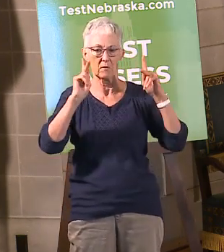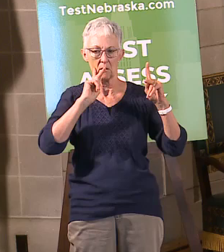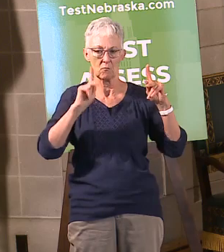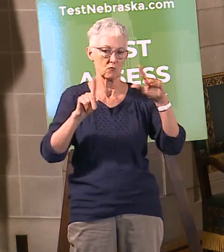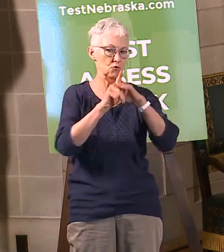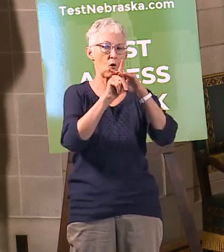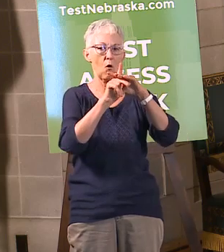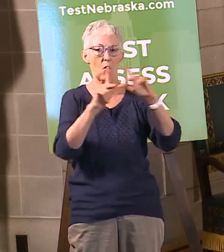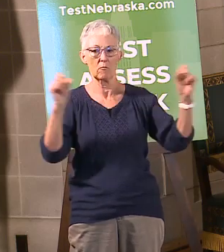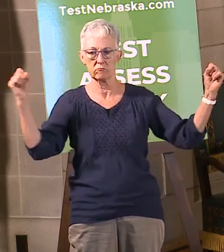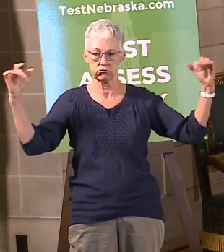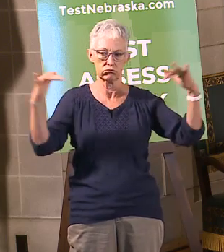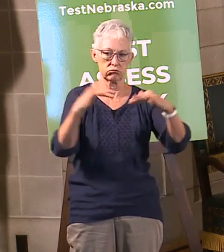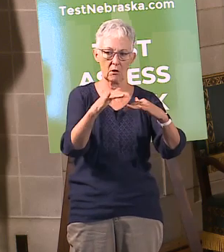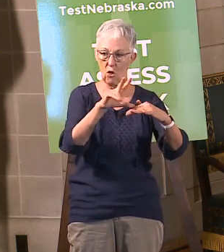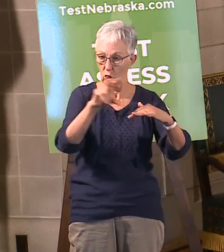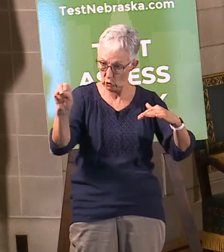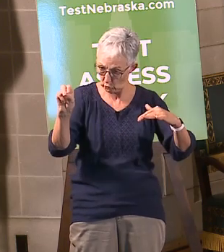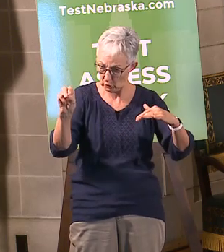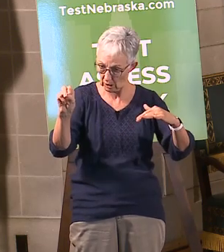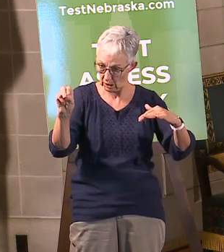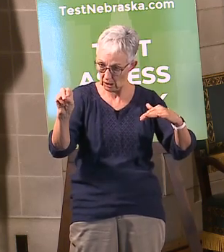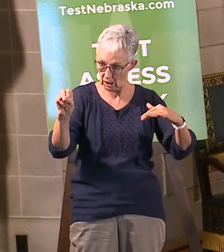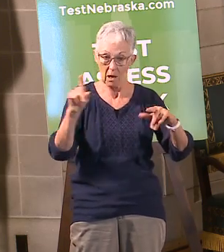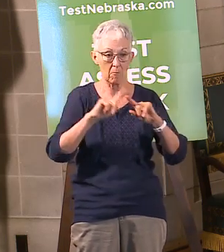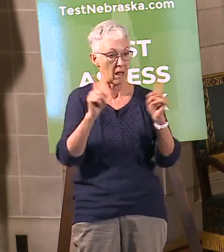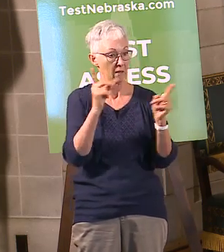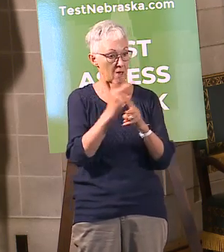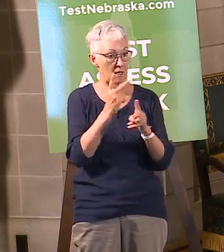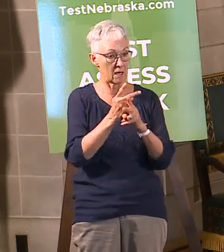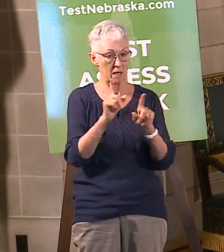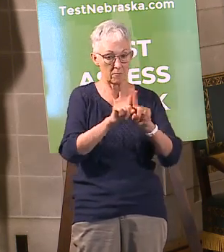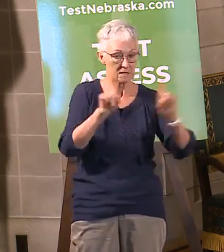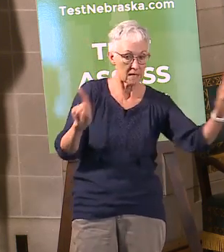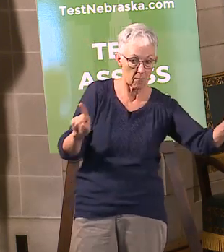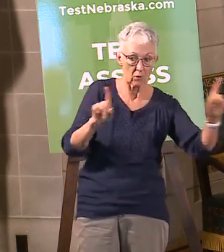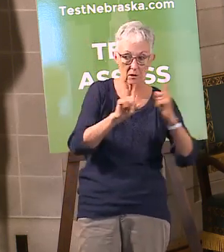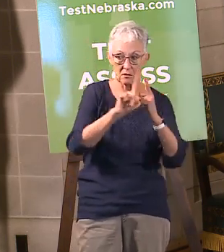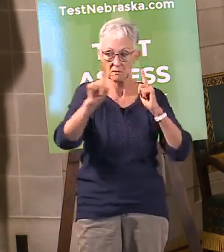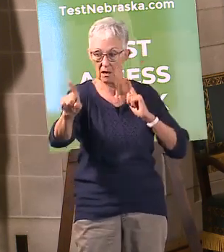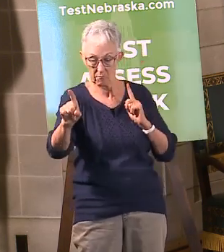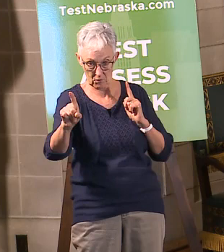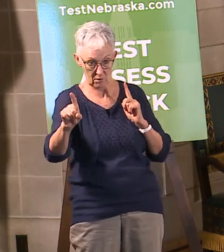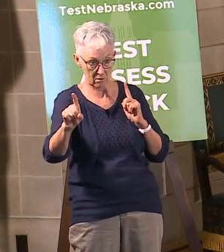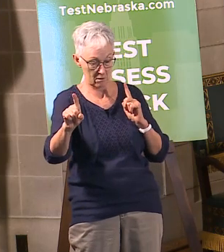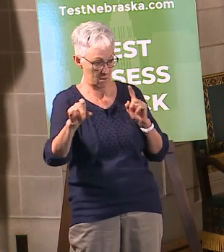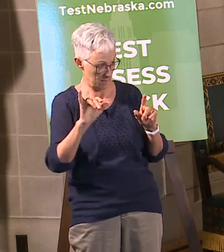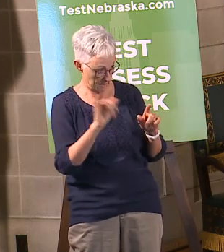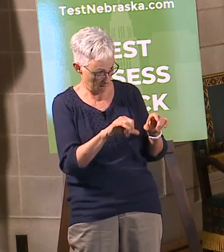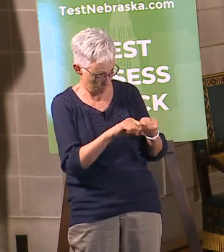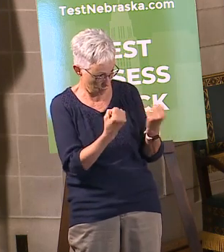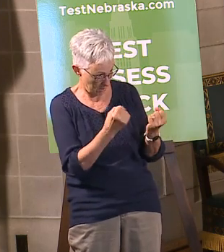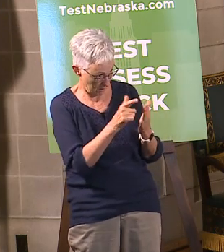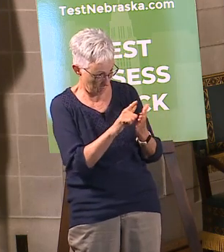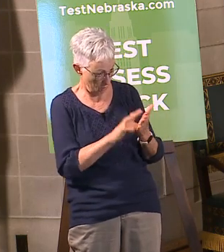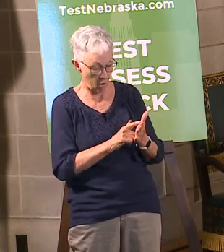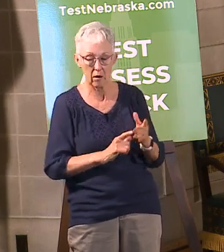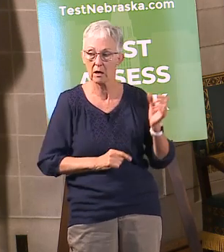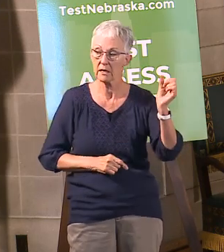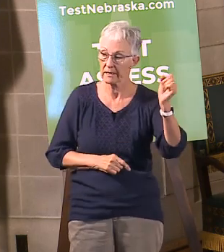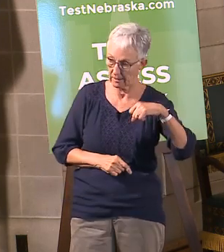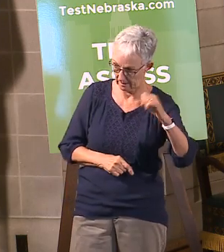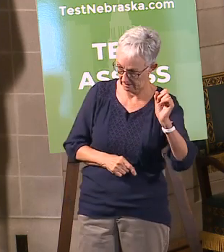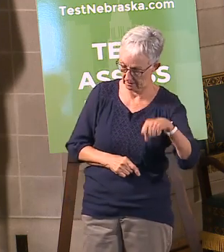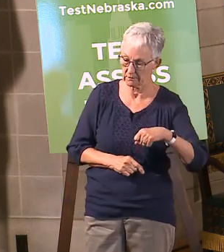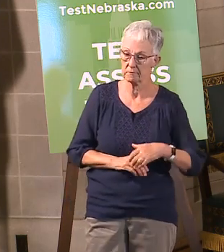so yes, that is breaking the law. Mark Baumert, KSNB. What age groups or